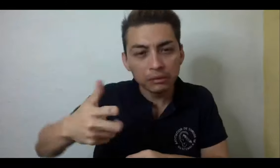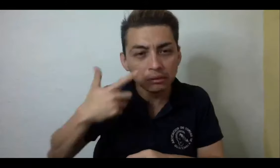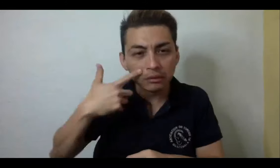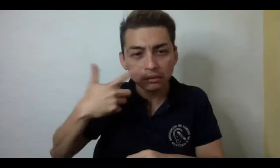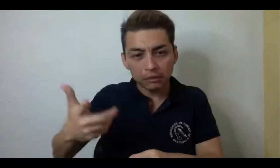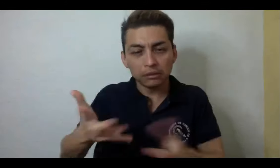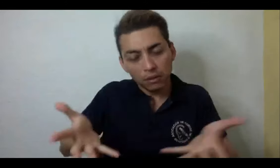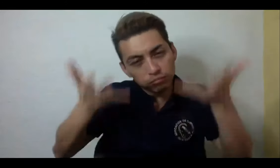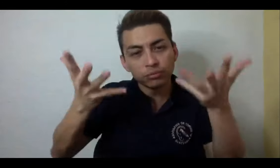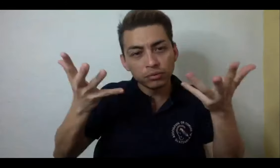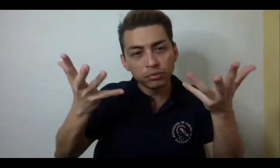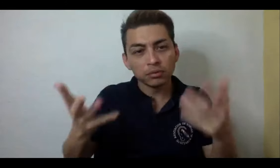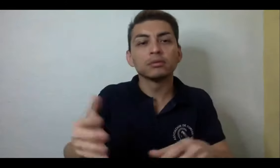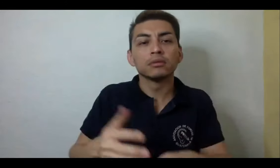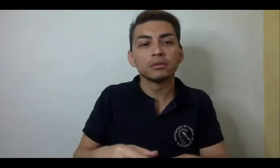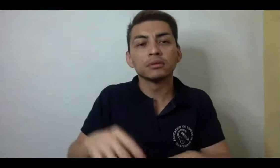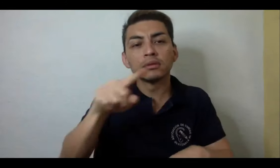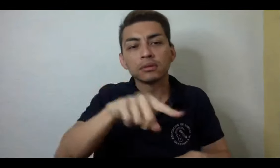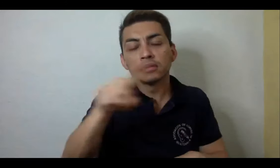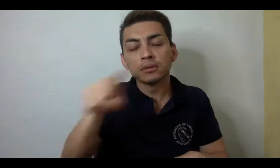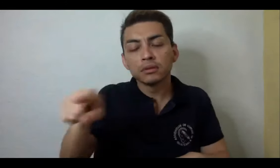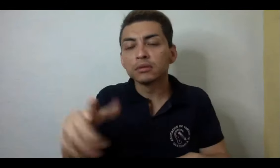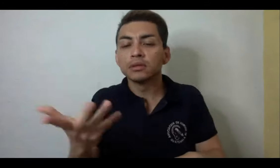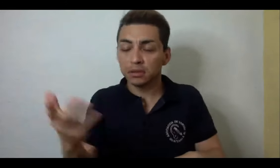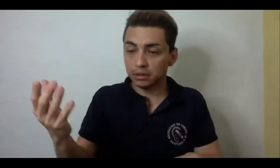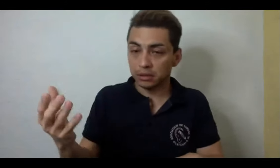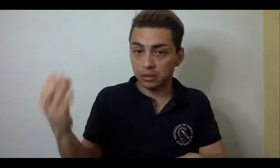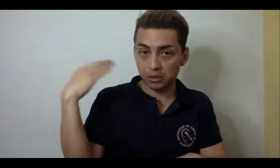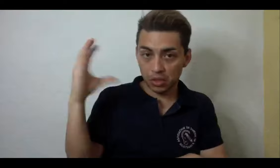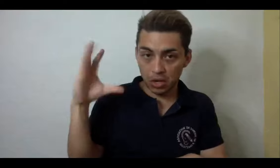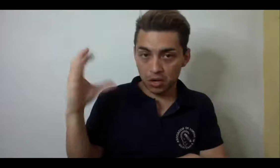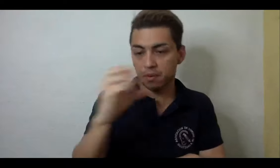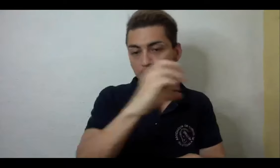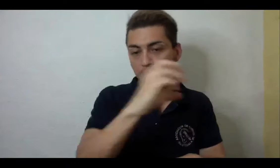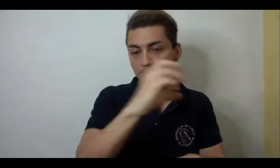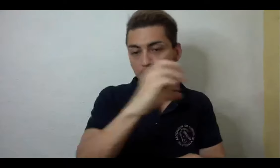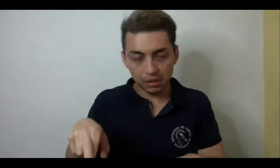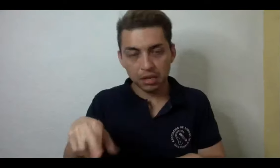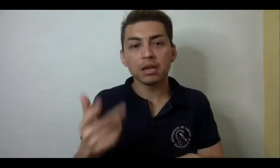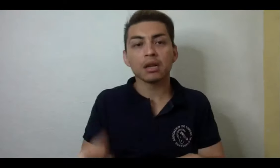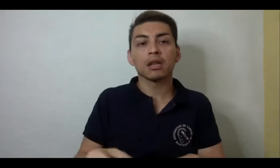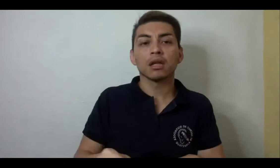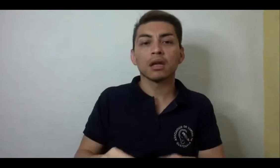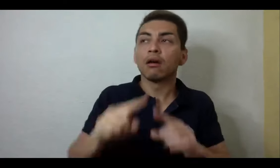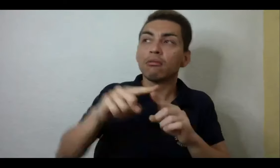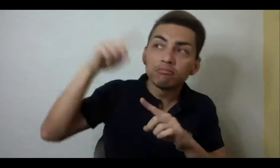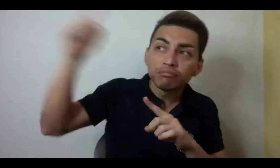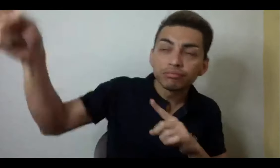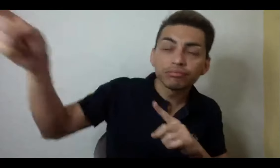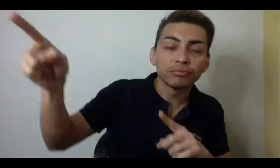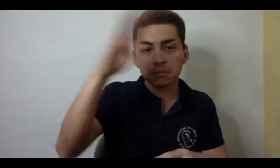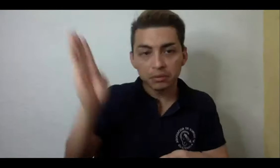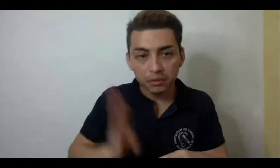instance, from migration and displacement in Colombia and Costa Rica, from remoteness in Brazil and